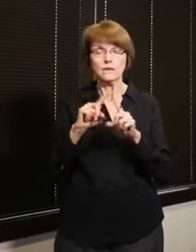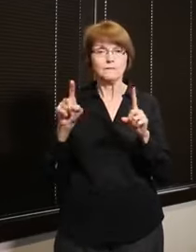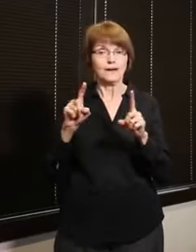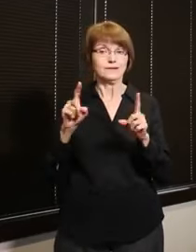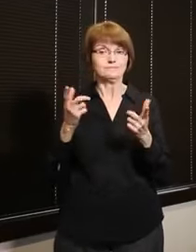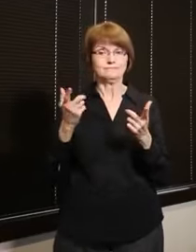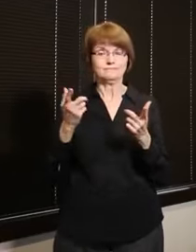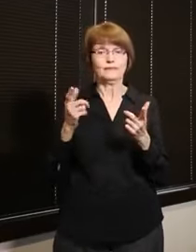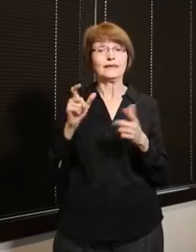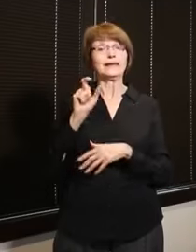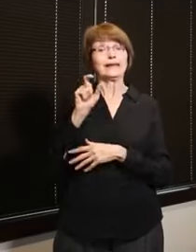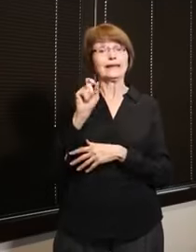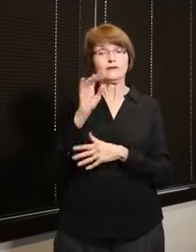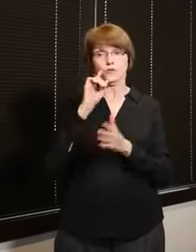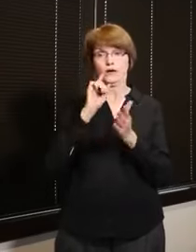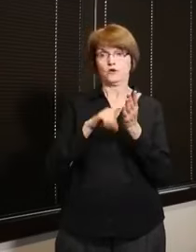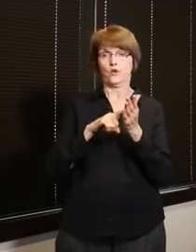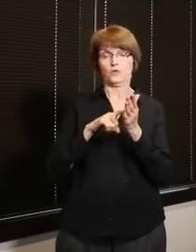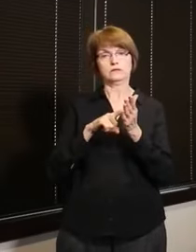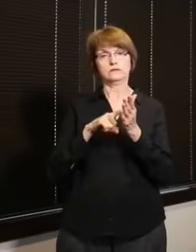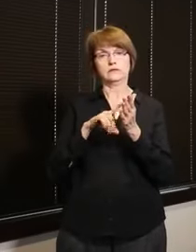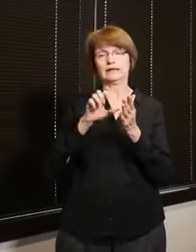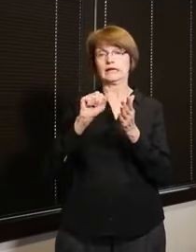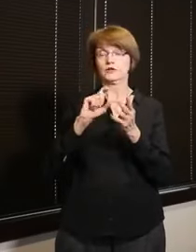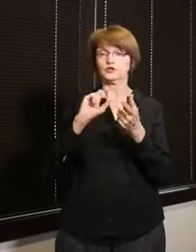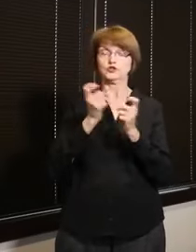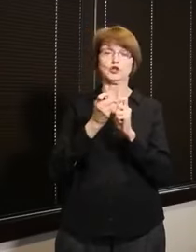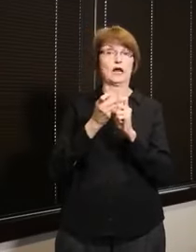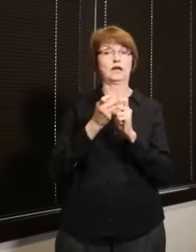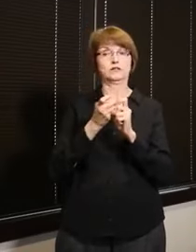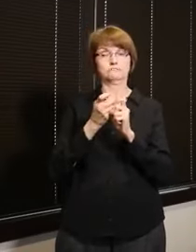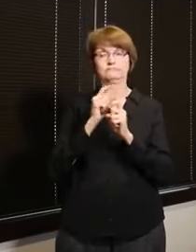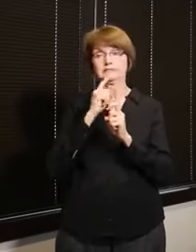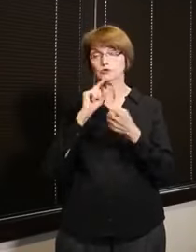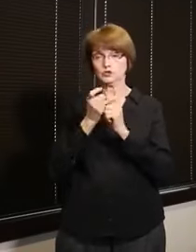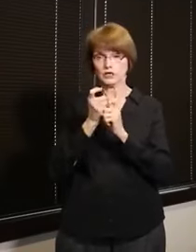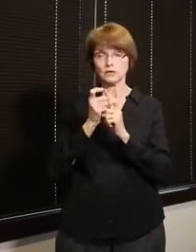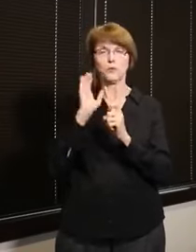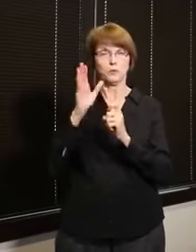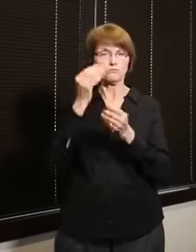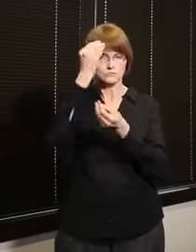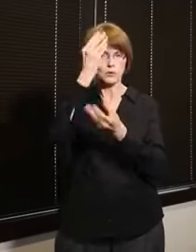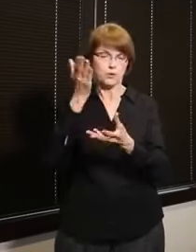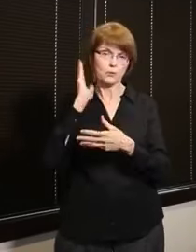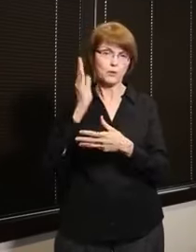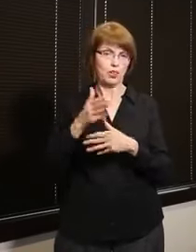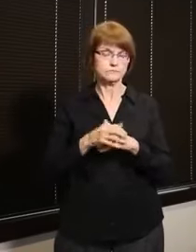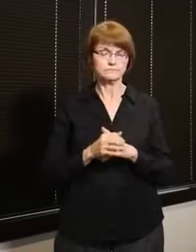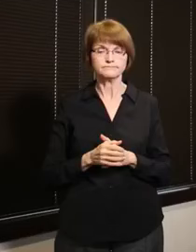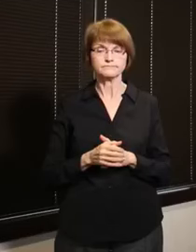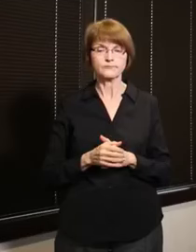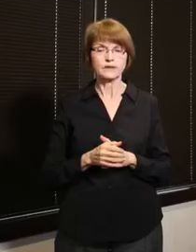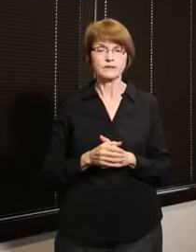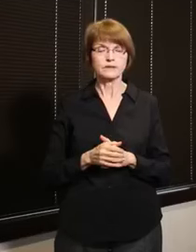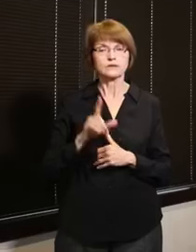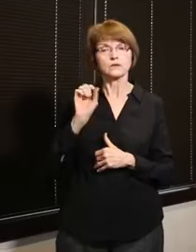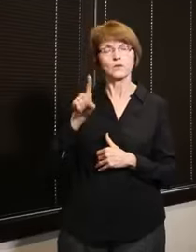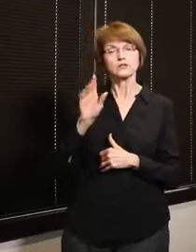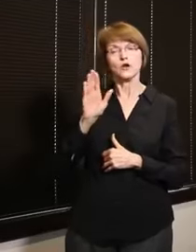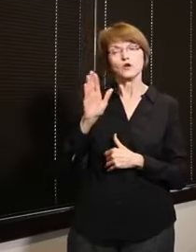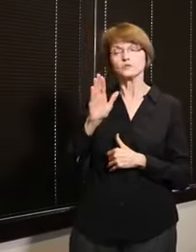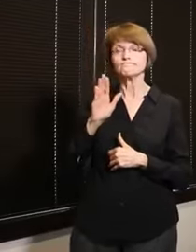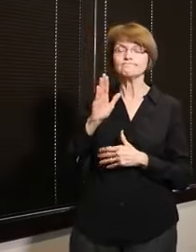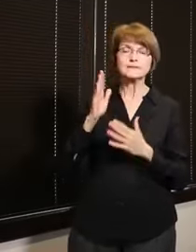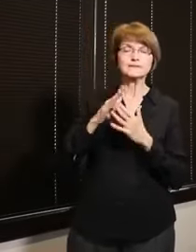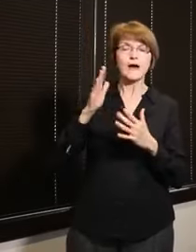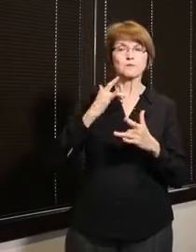clearly if we notice some changes in the data, we'll be reporting that. What are your major concerns as we